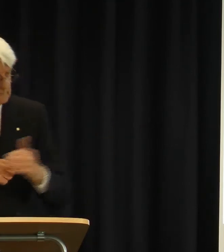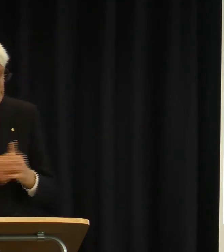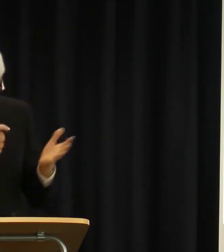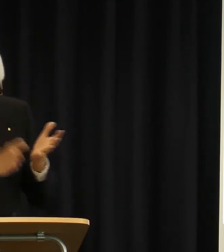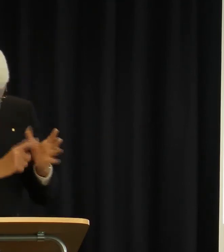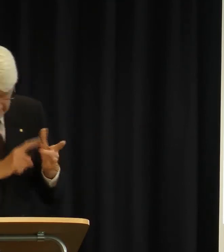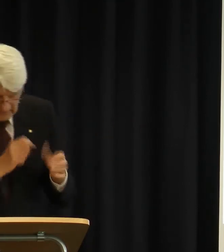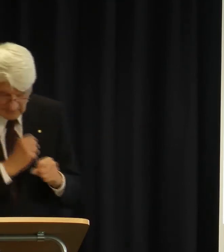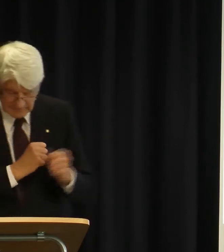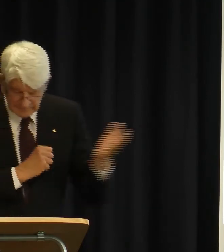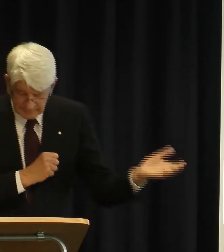Jill, Ray,